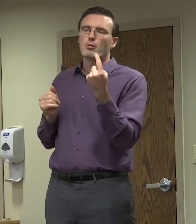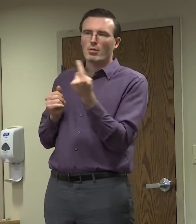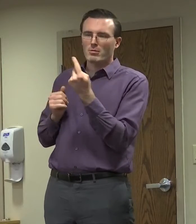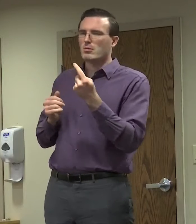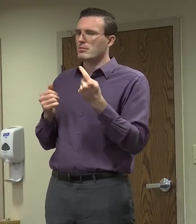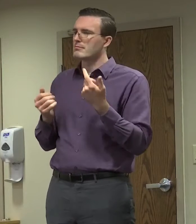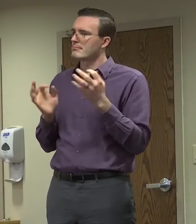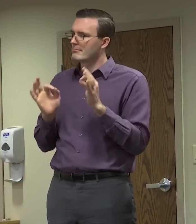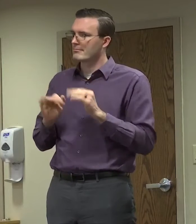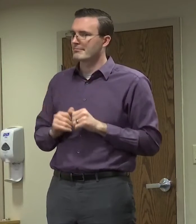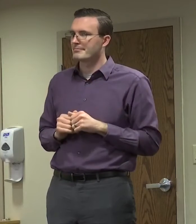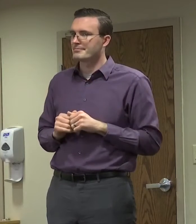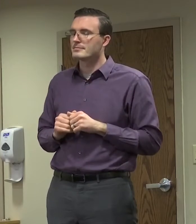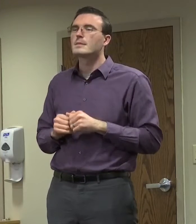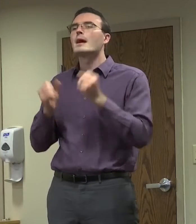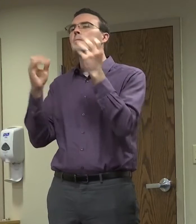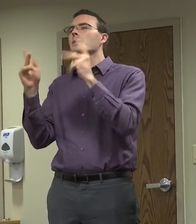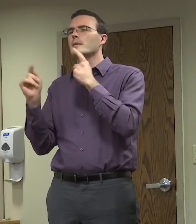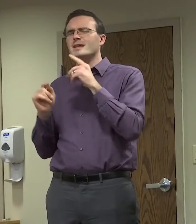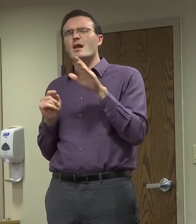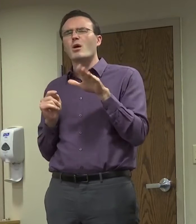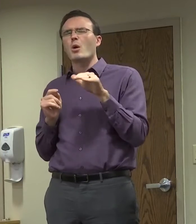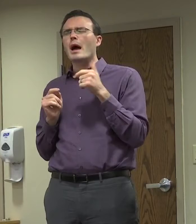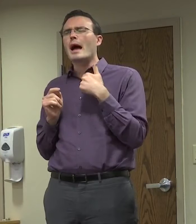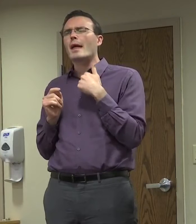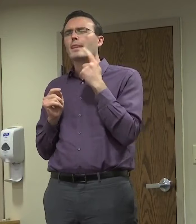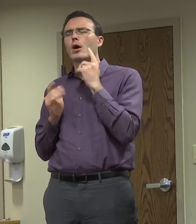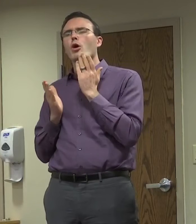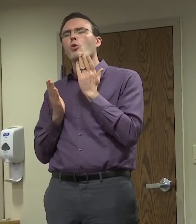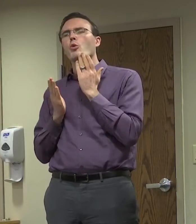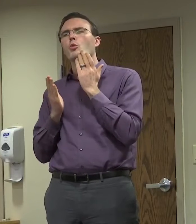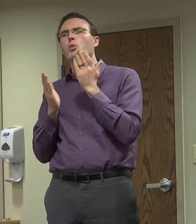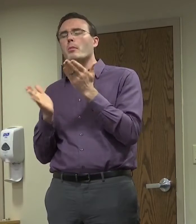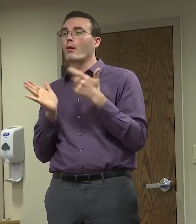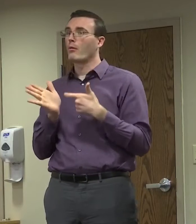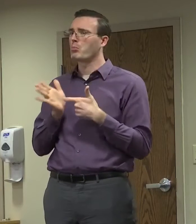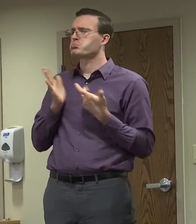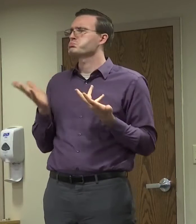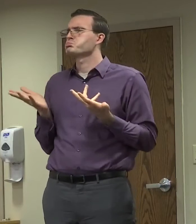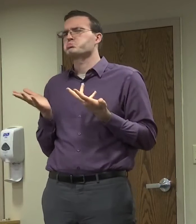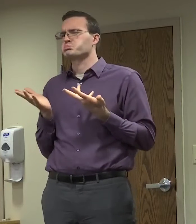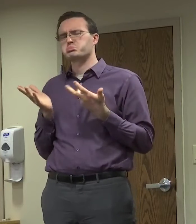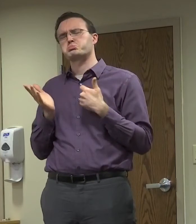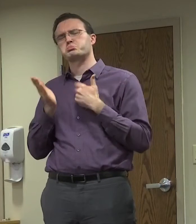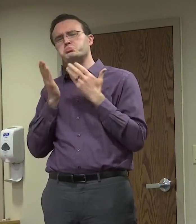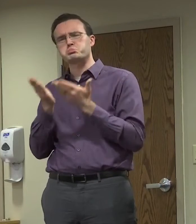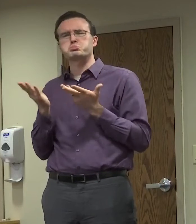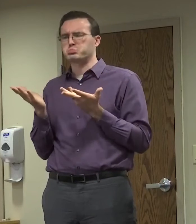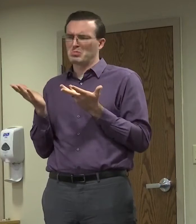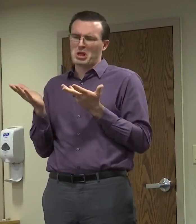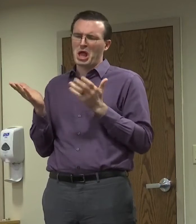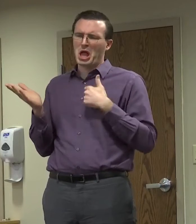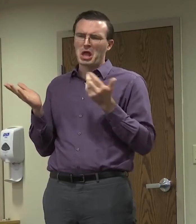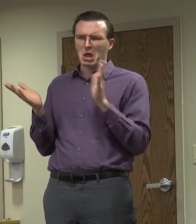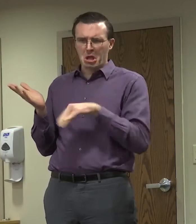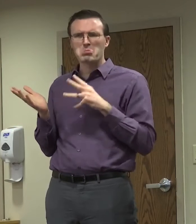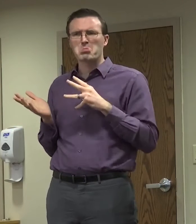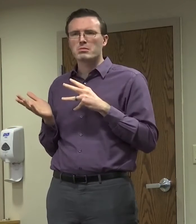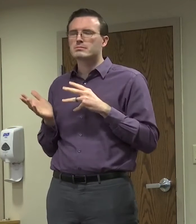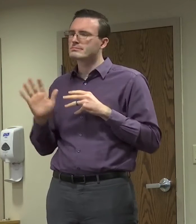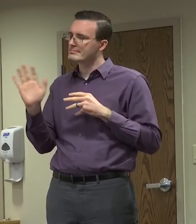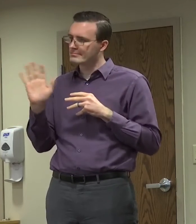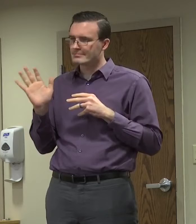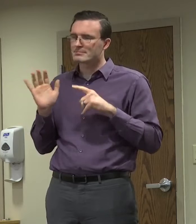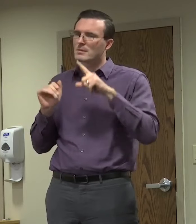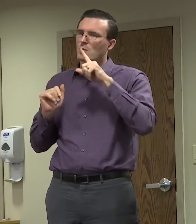said, well, I thought it was a recommendation and not a requirement. The order to isolate is an order to isolate, and